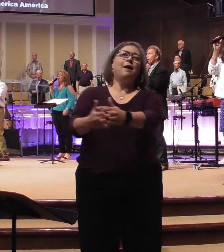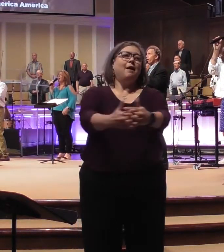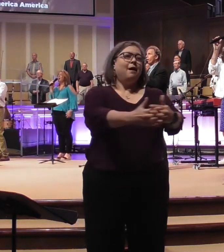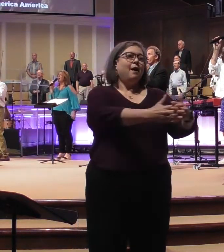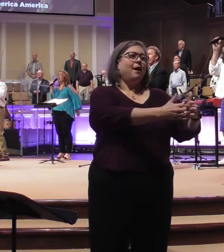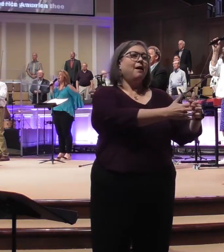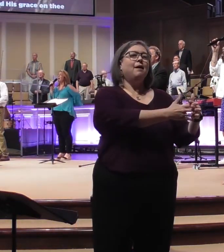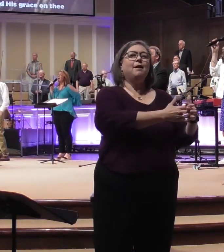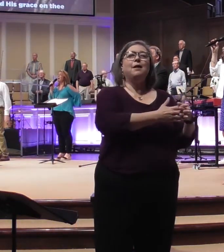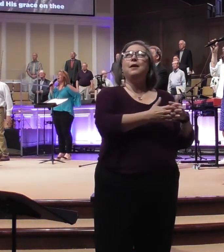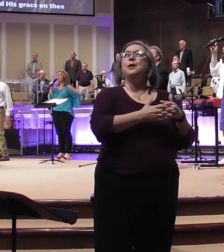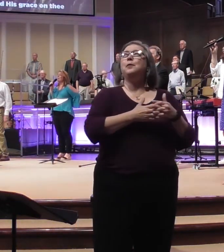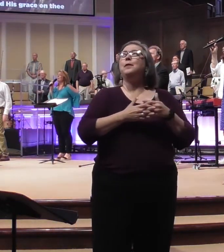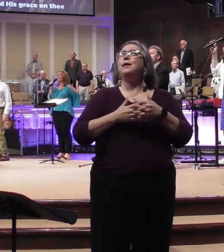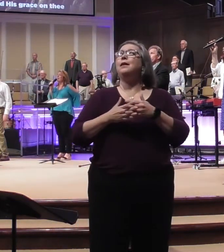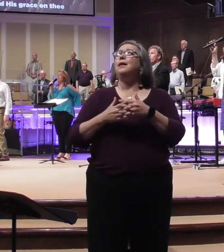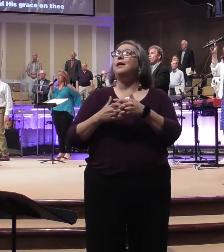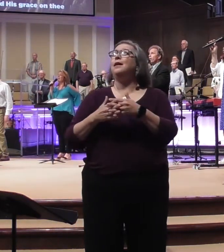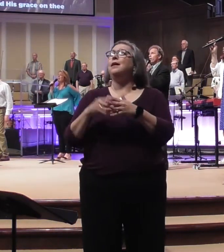America,